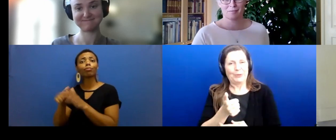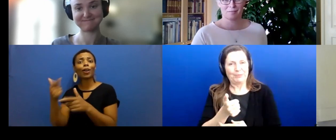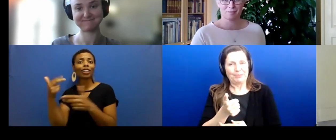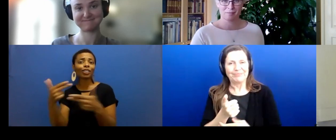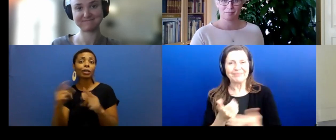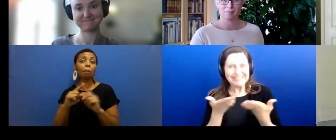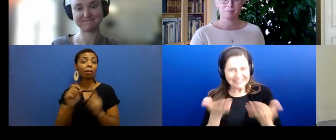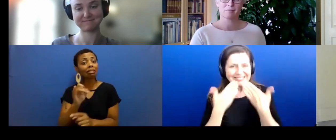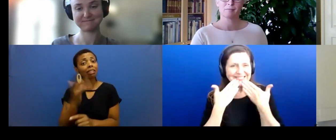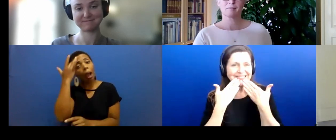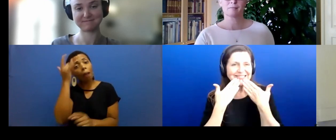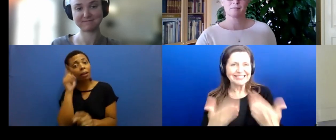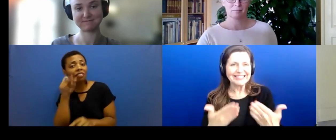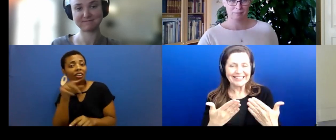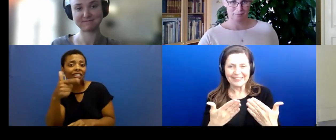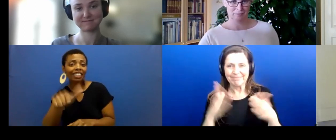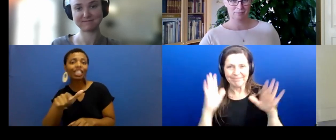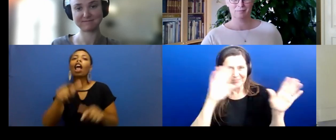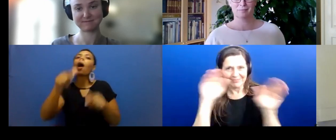So thank you very much, everyone.